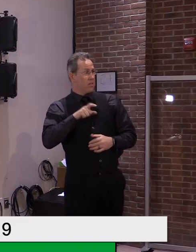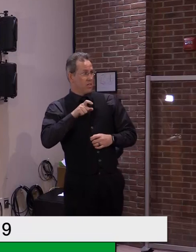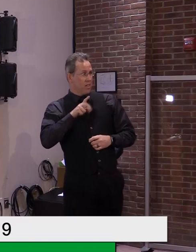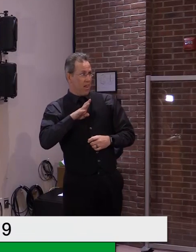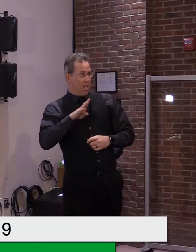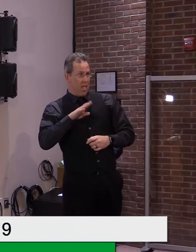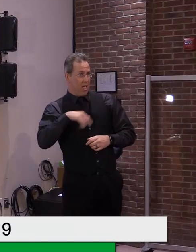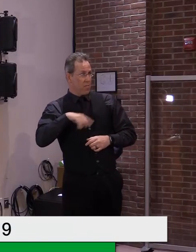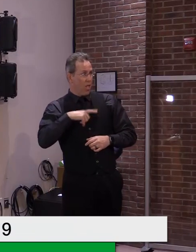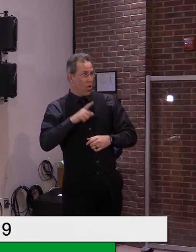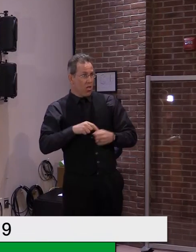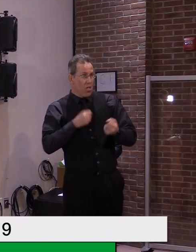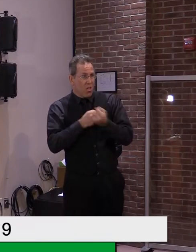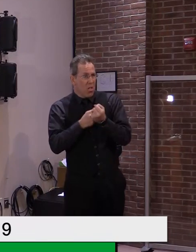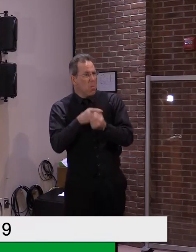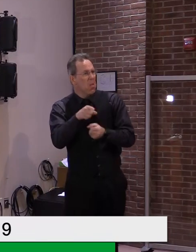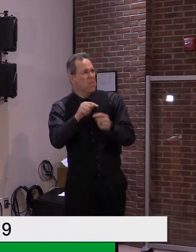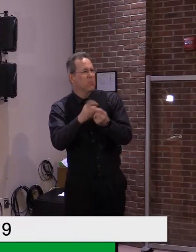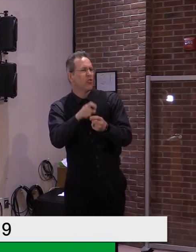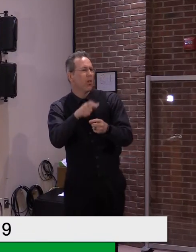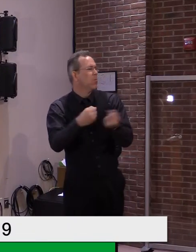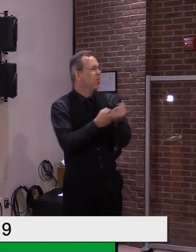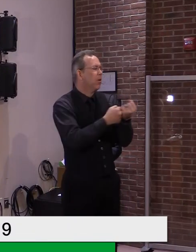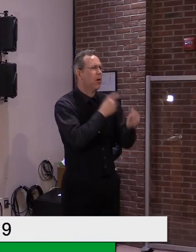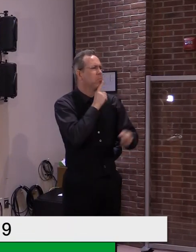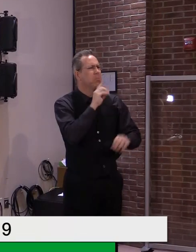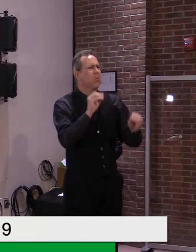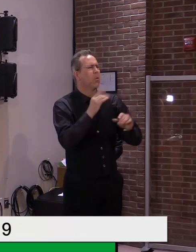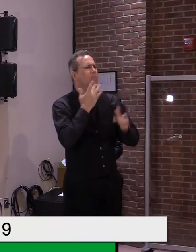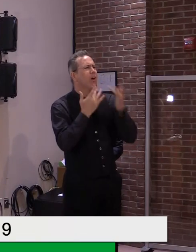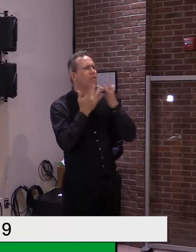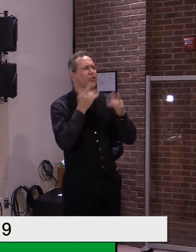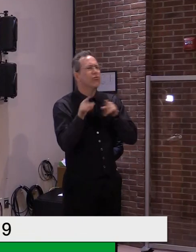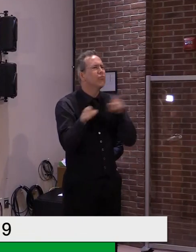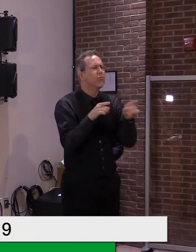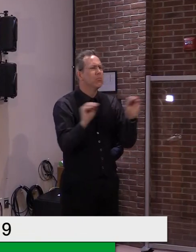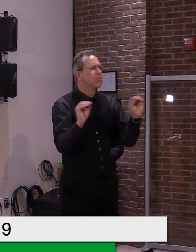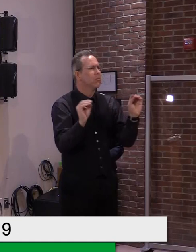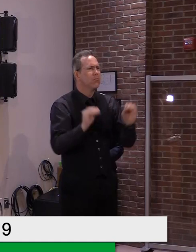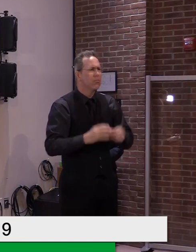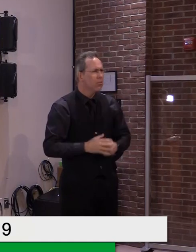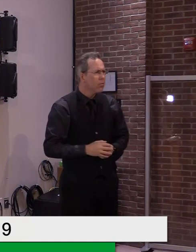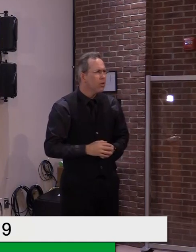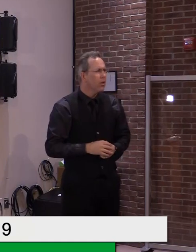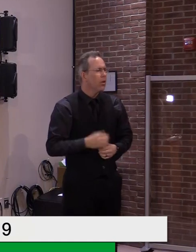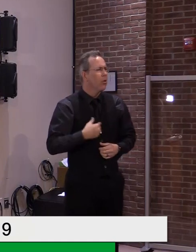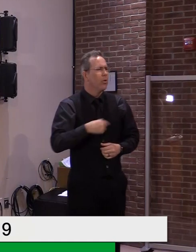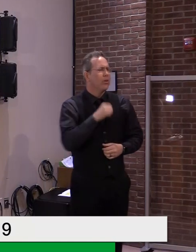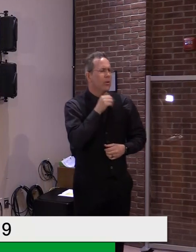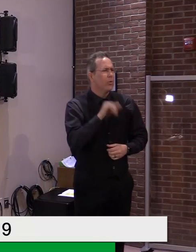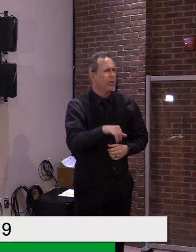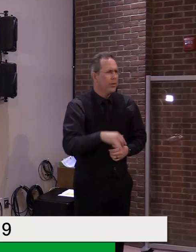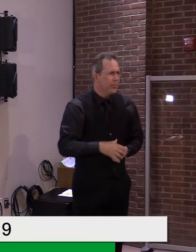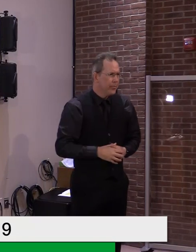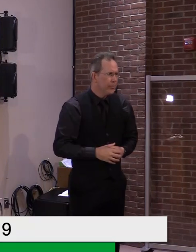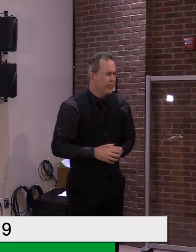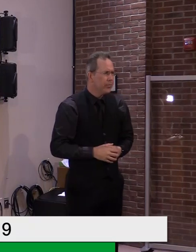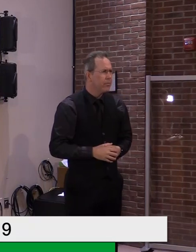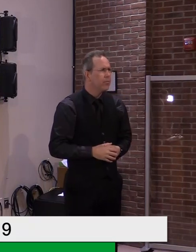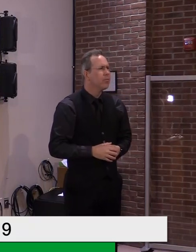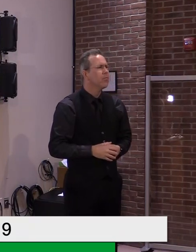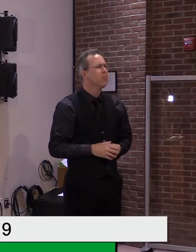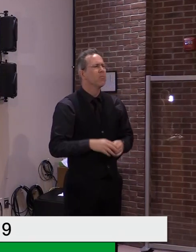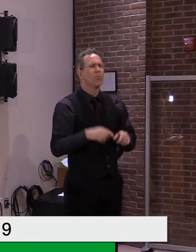facilitate one team getting to play another and not applying the same standard across the